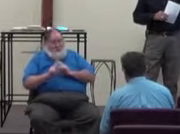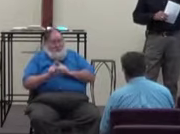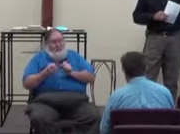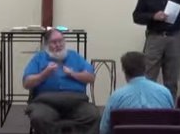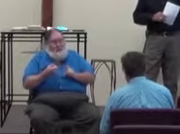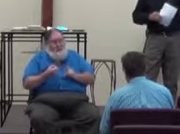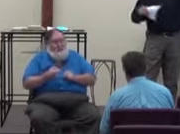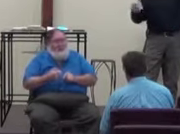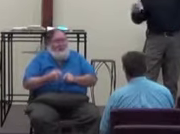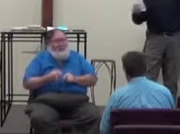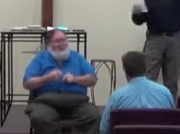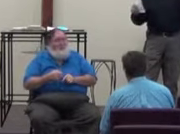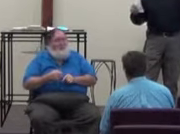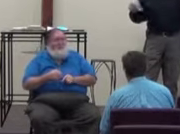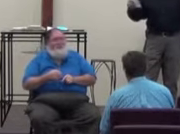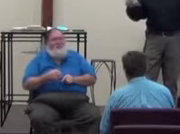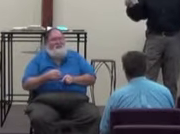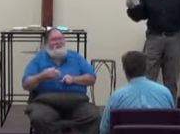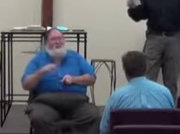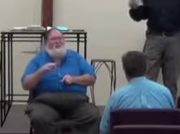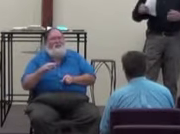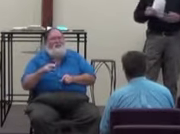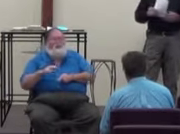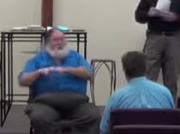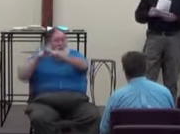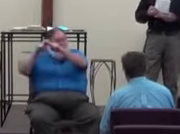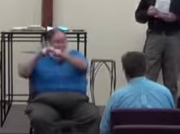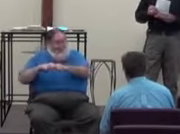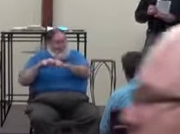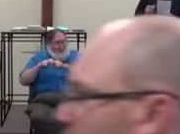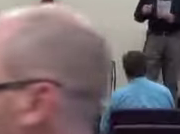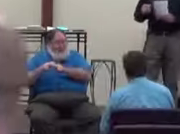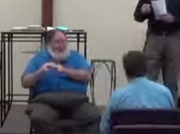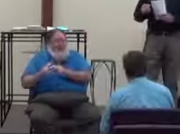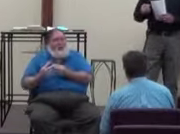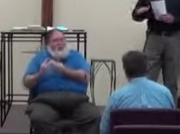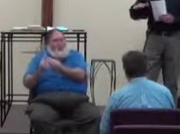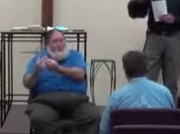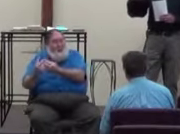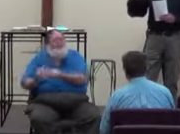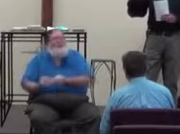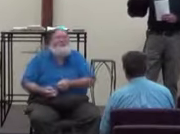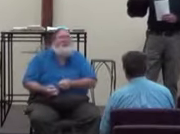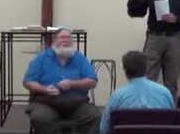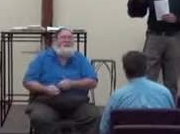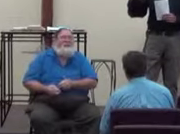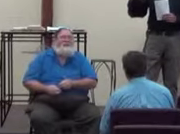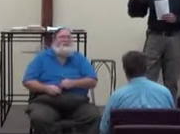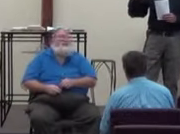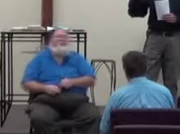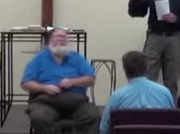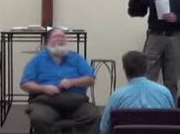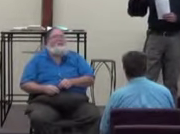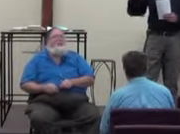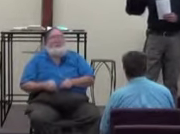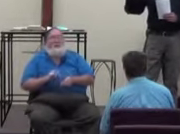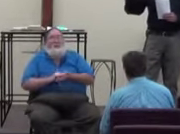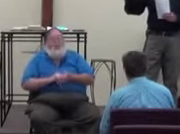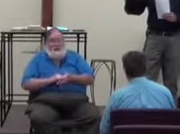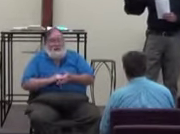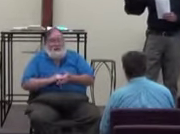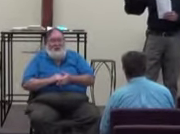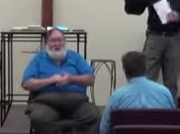know them through passing out water bottles and all kinds of different things. And that thing is really productive. We